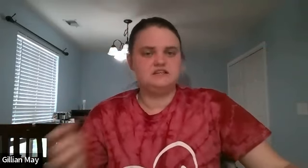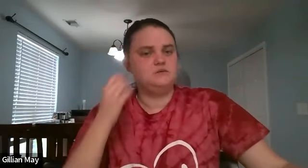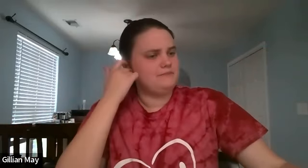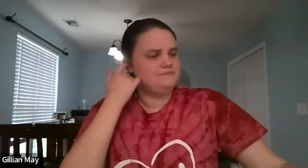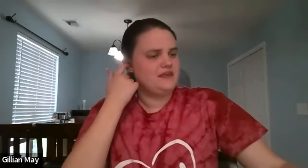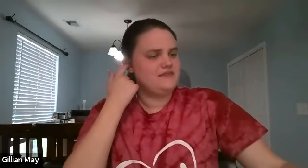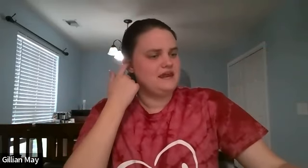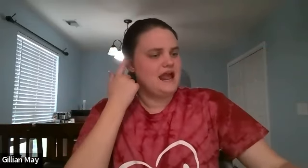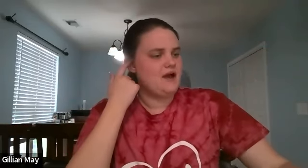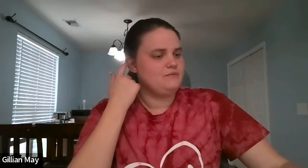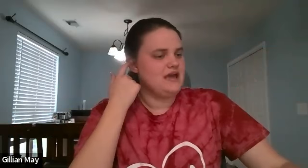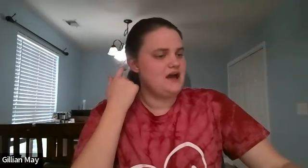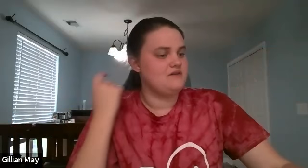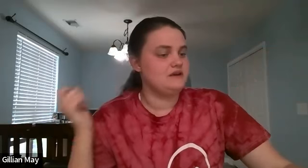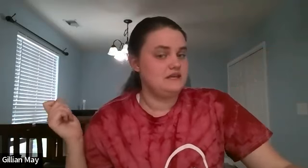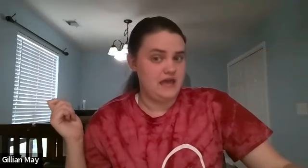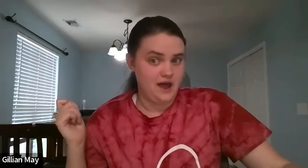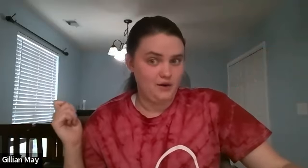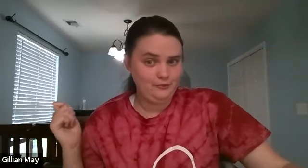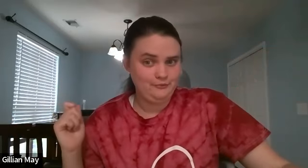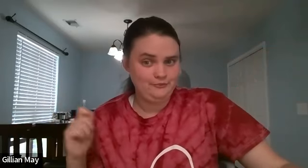why. Then we have cow.